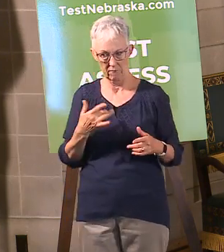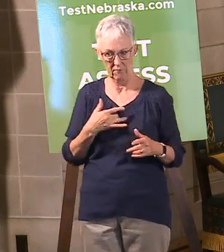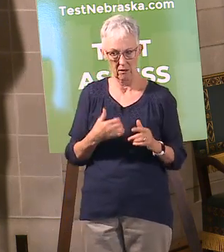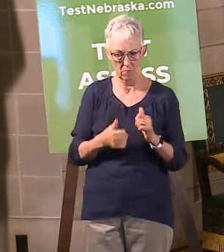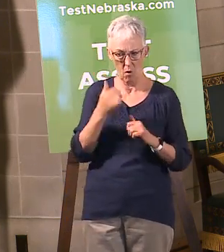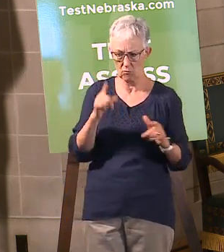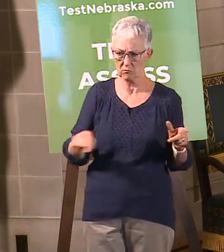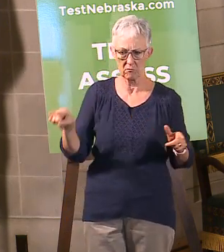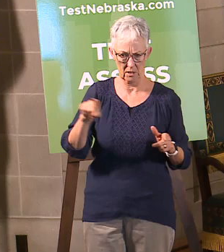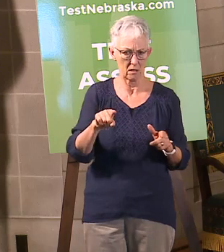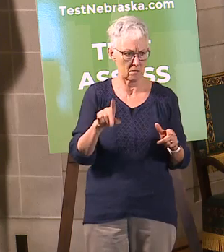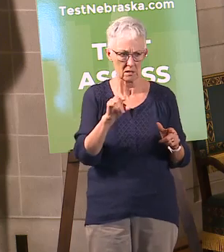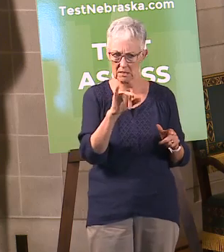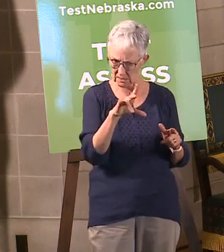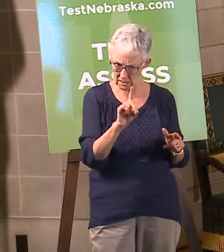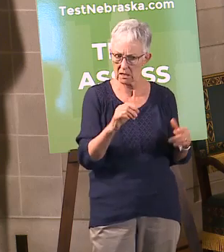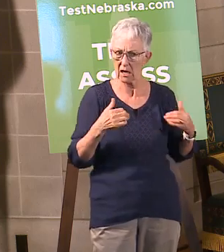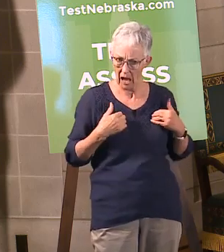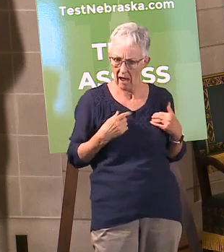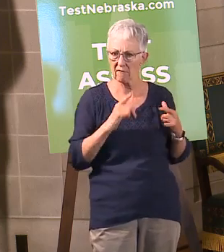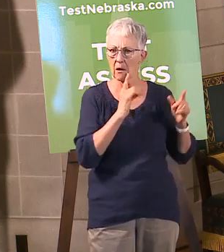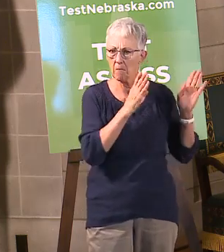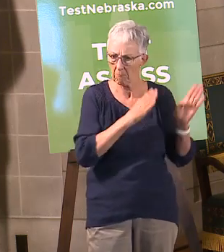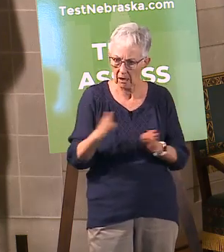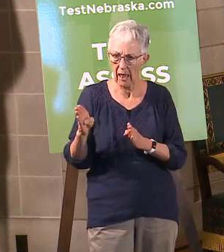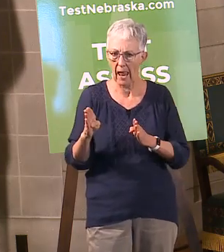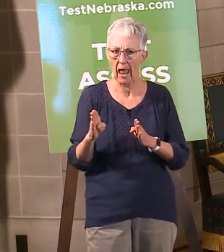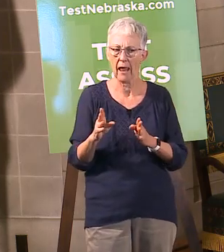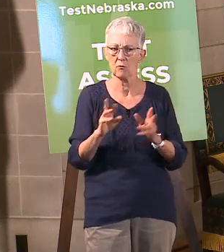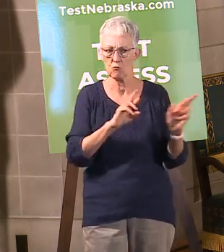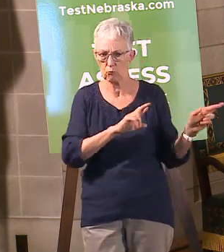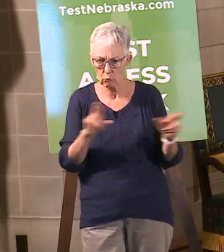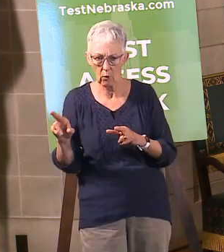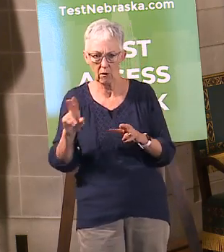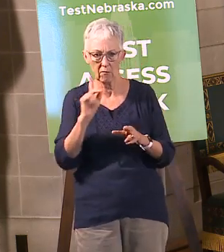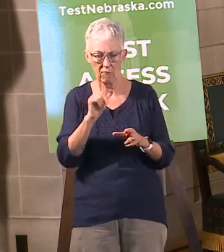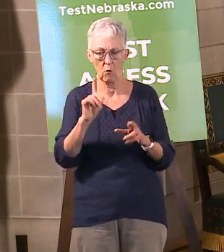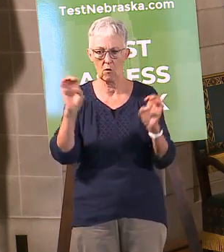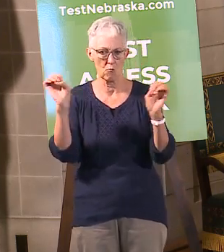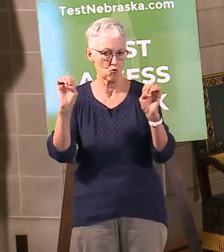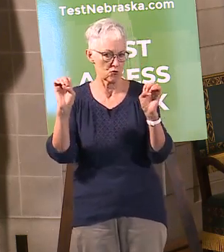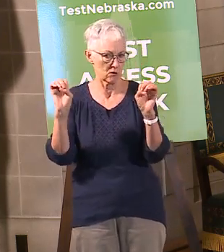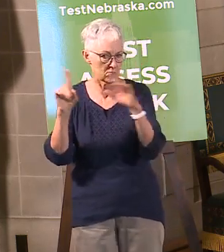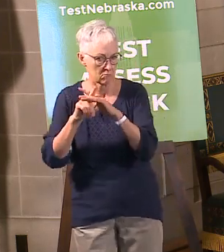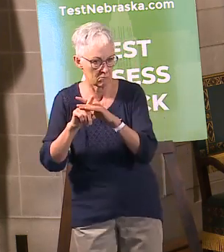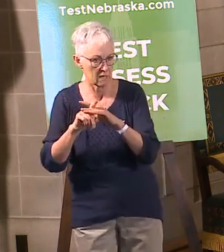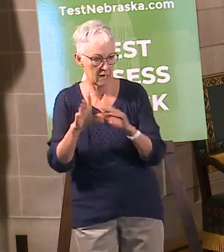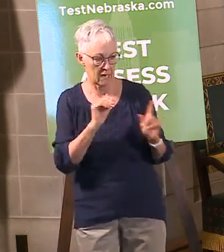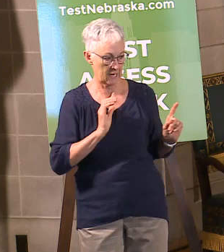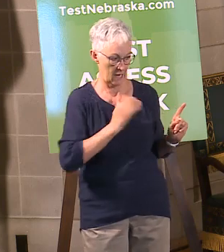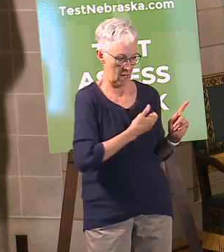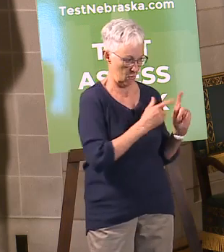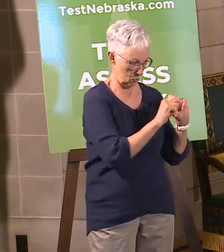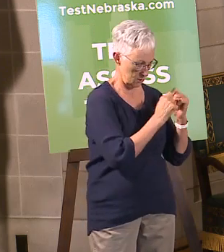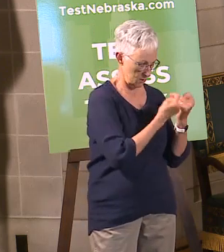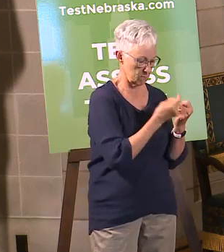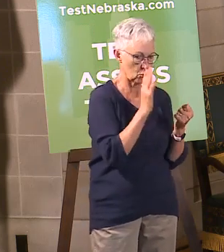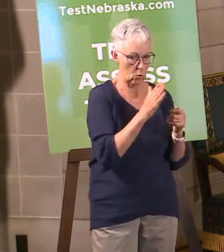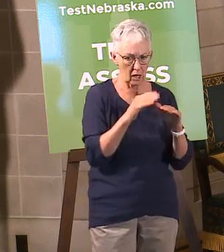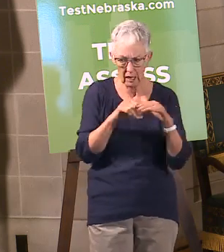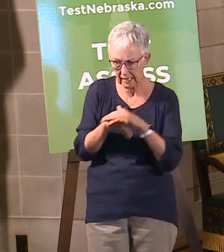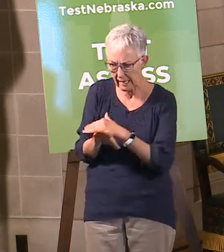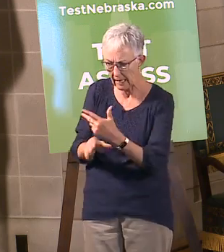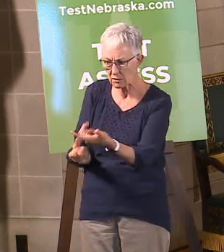to deal with emergency situations. And then, of course, our teams go in and provide assistance when we